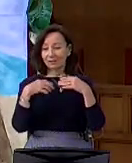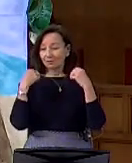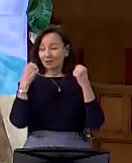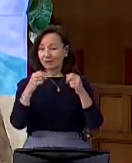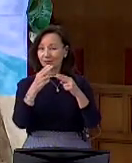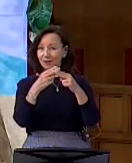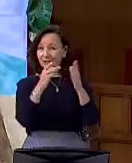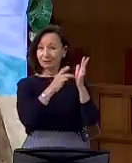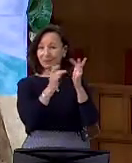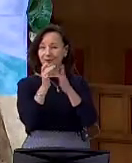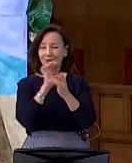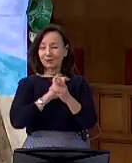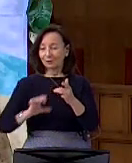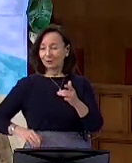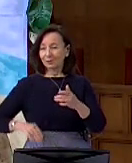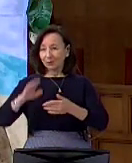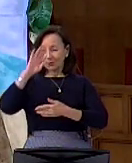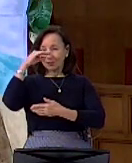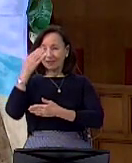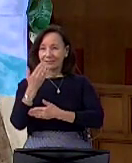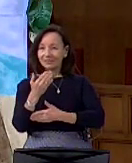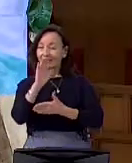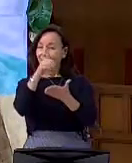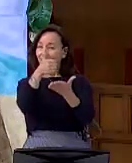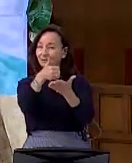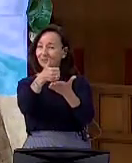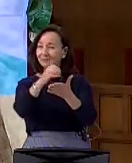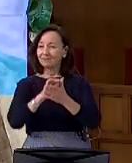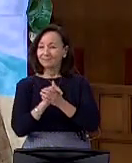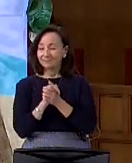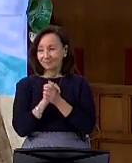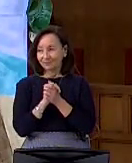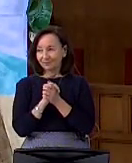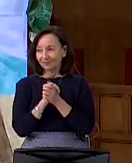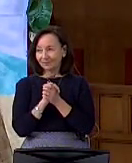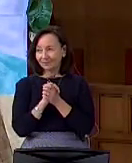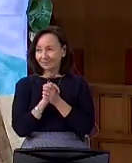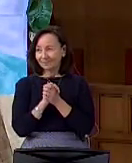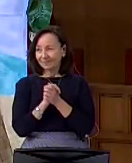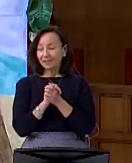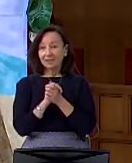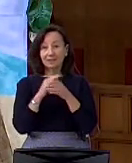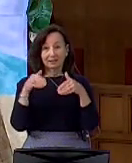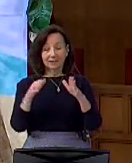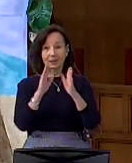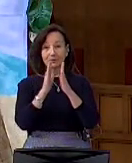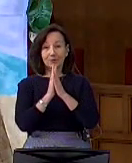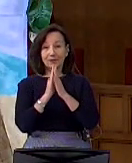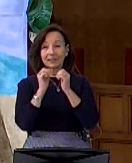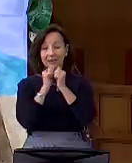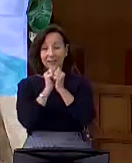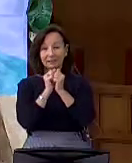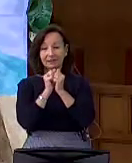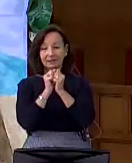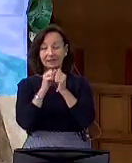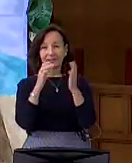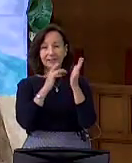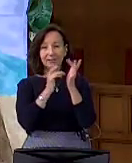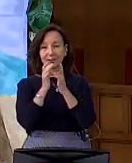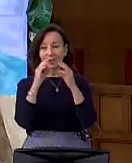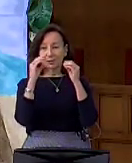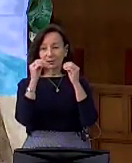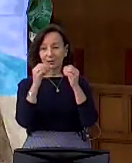name of Jesus Christ, your Son. Amen. Now let's pray the prayer together that Jesus taught